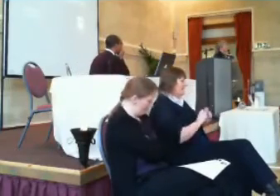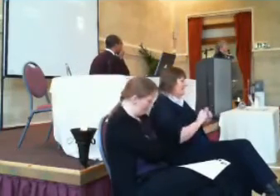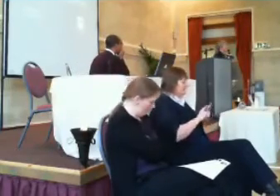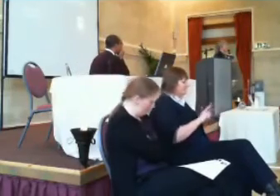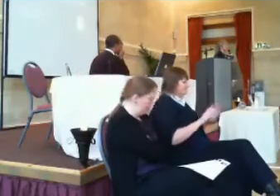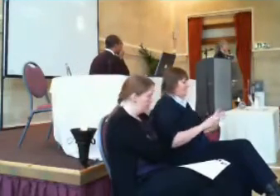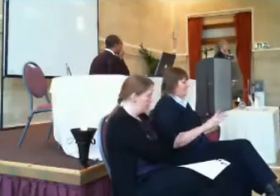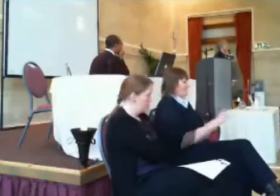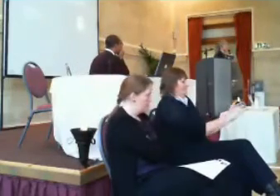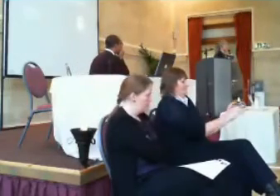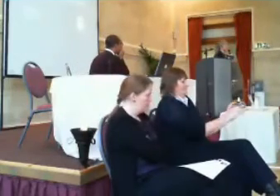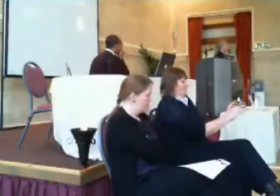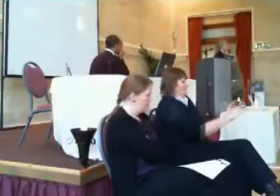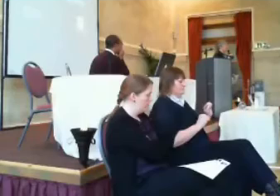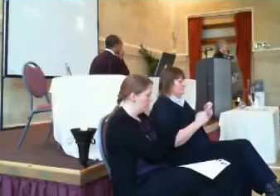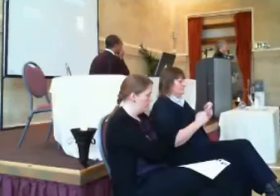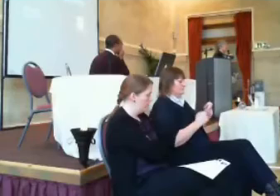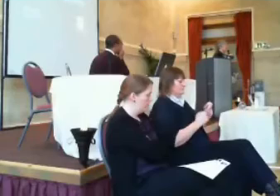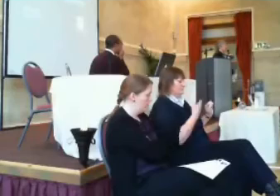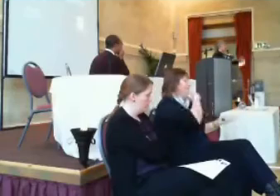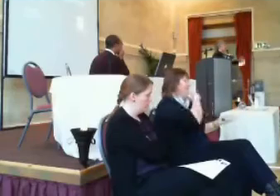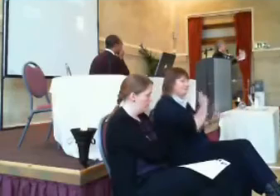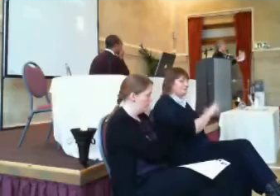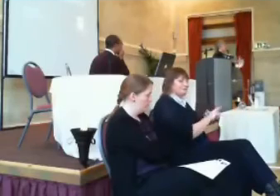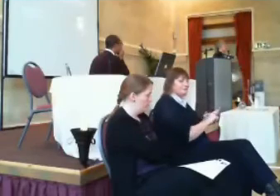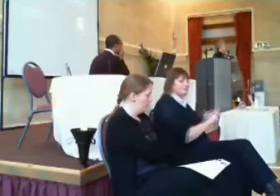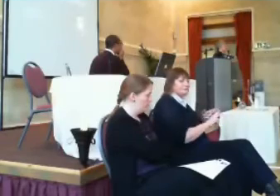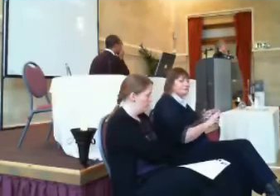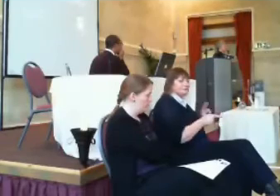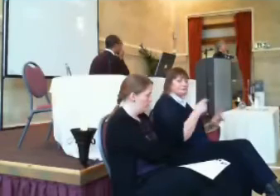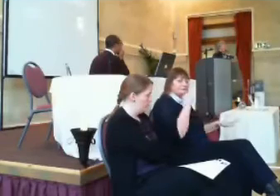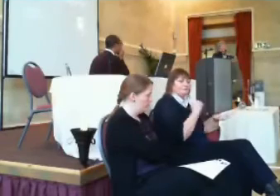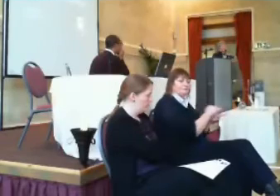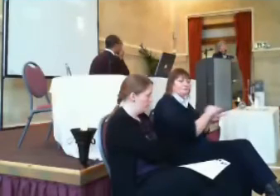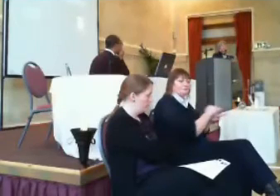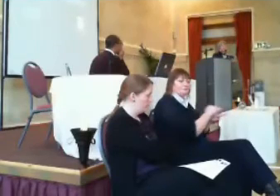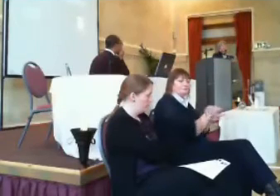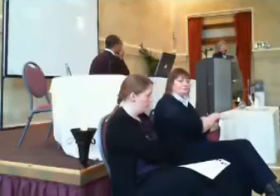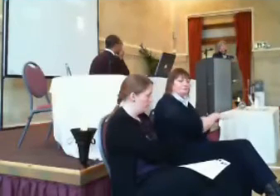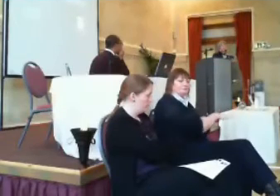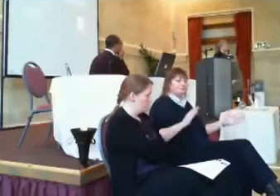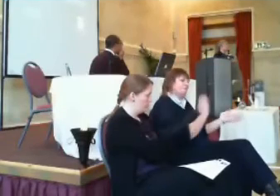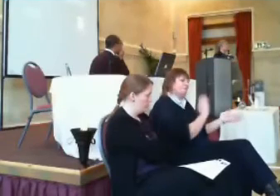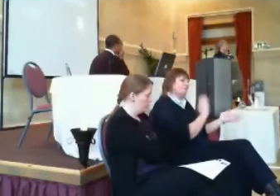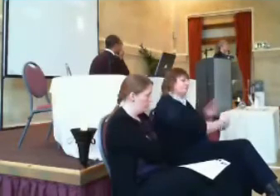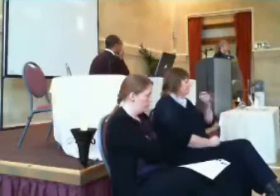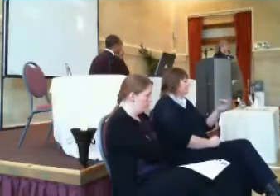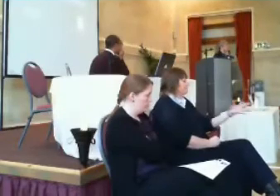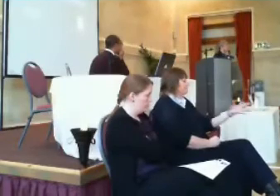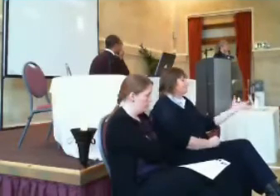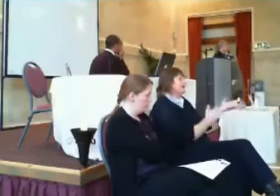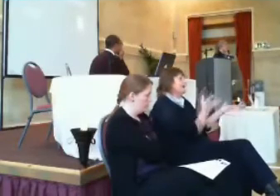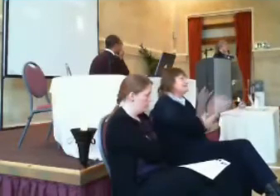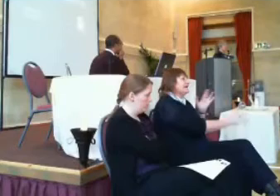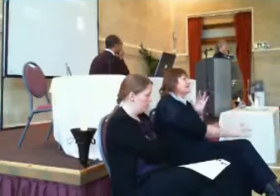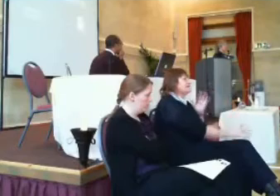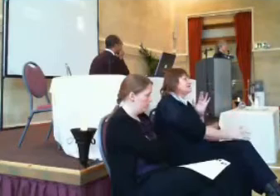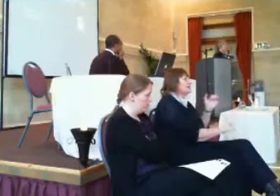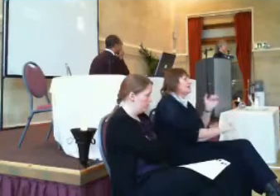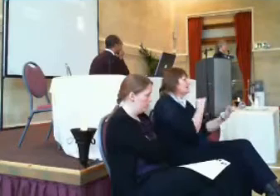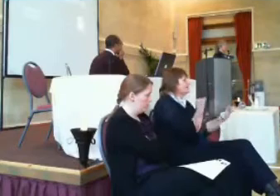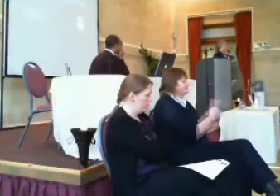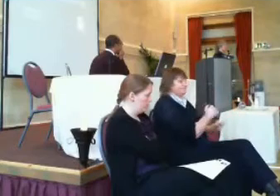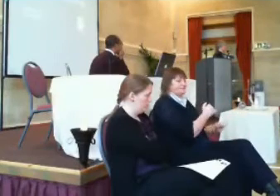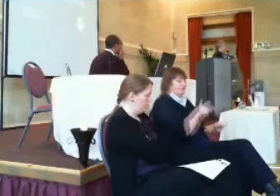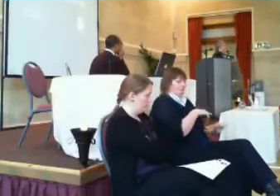name-calling, exclusions, all the way through to the ultimate violent steps, not only of genocide, but subsequently denial